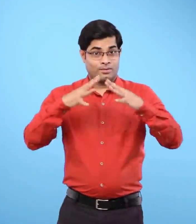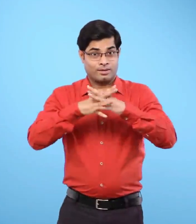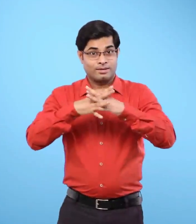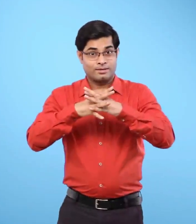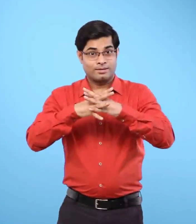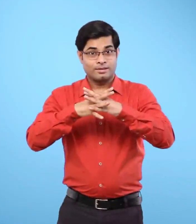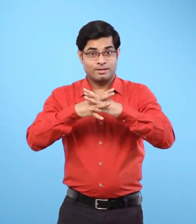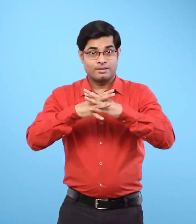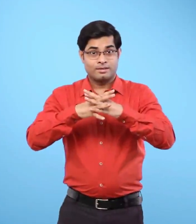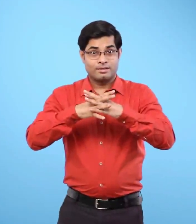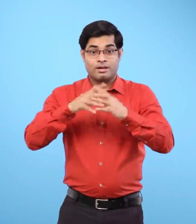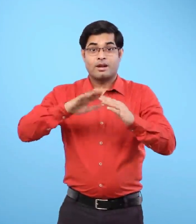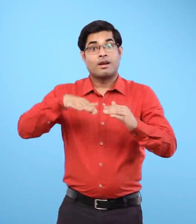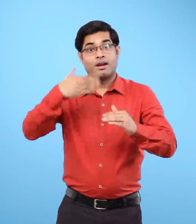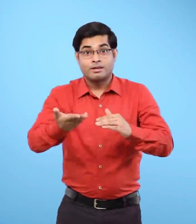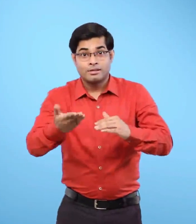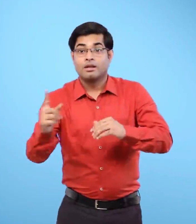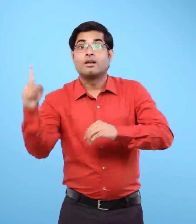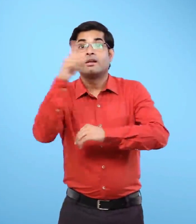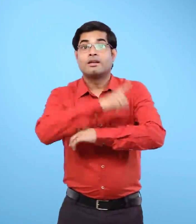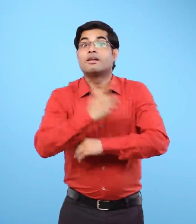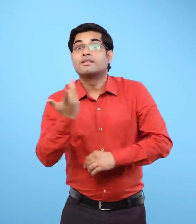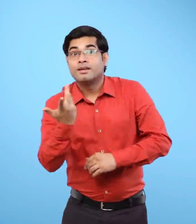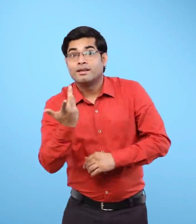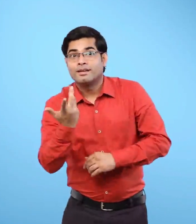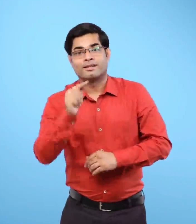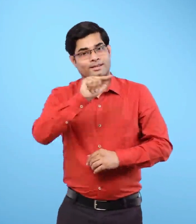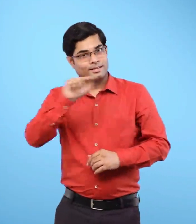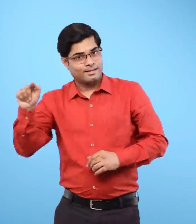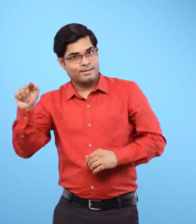Which day will come, C, after Wednesday, dash?